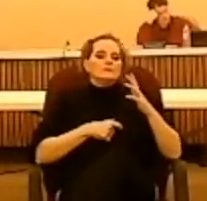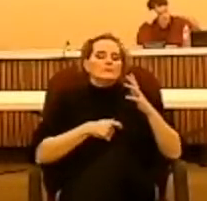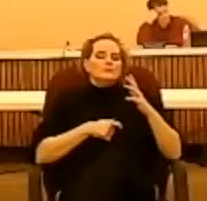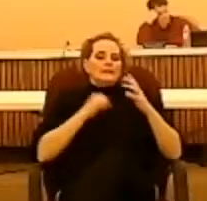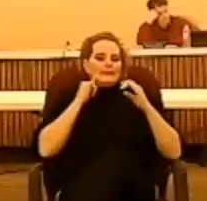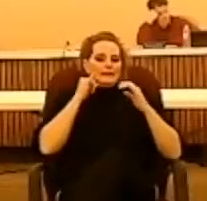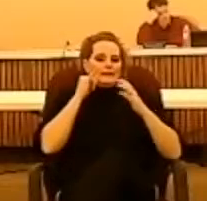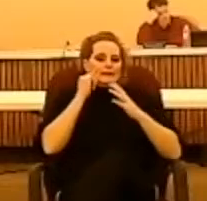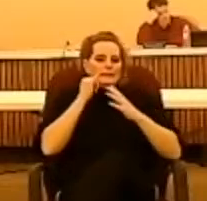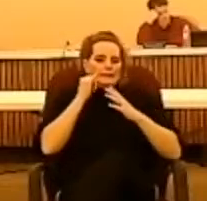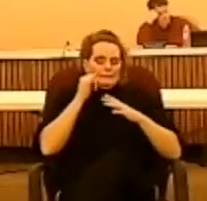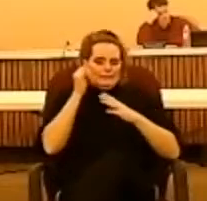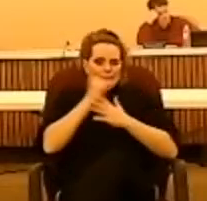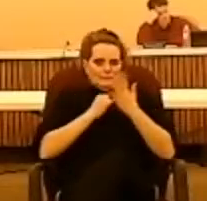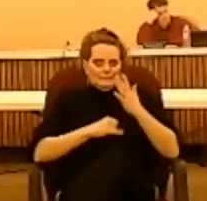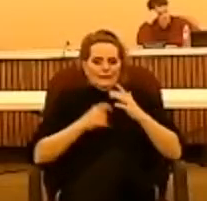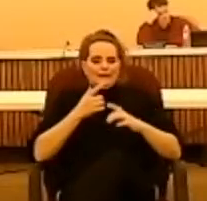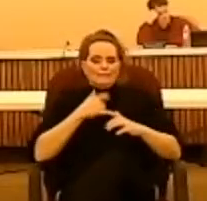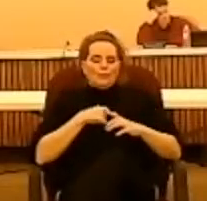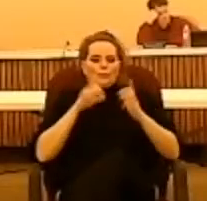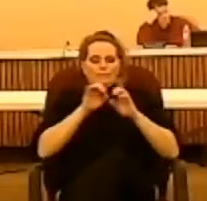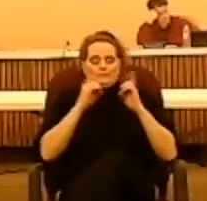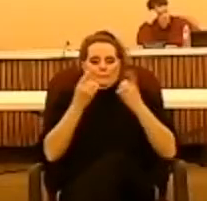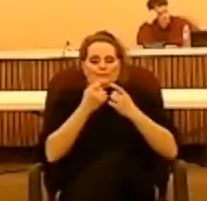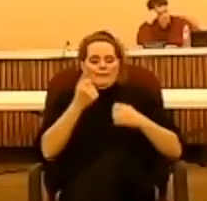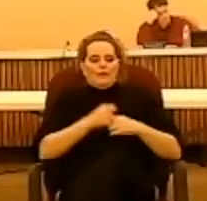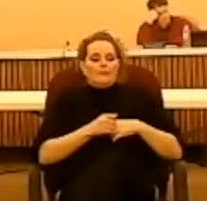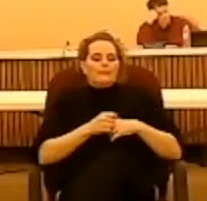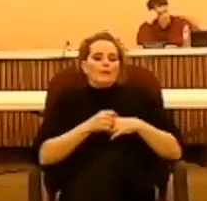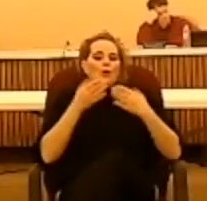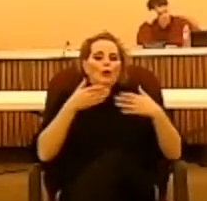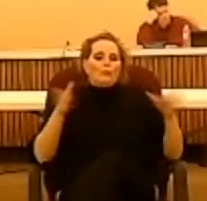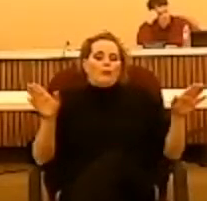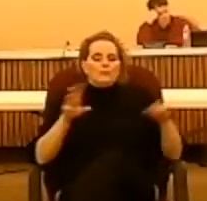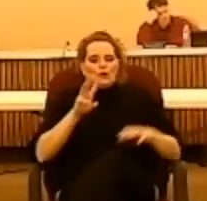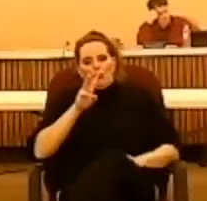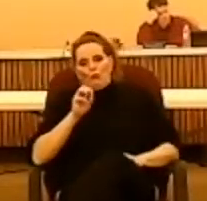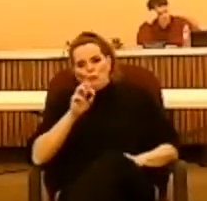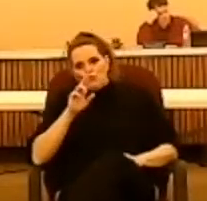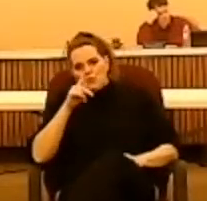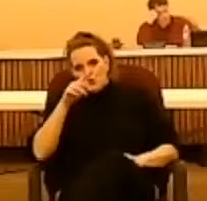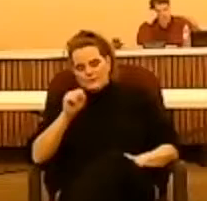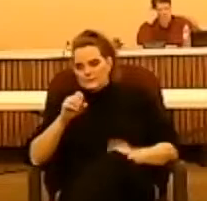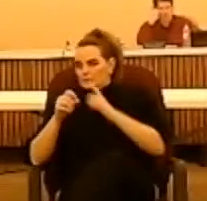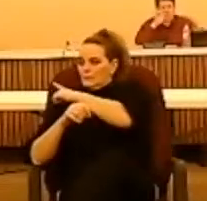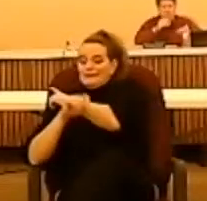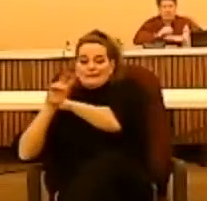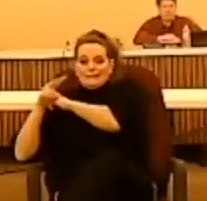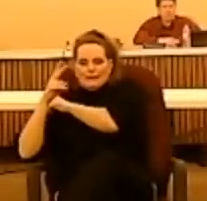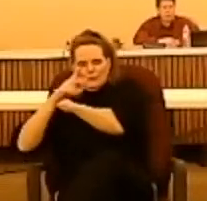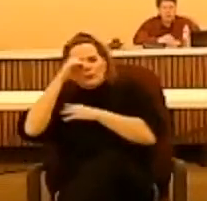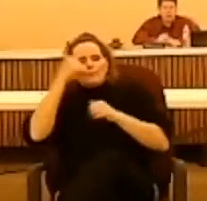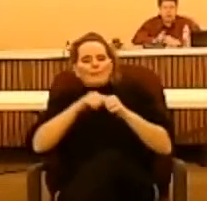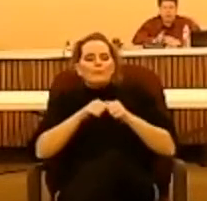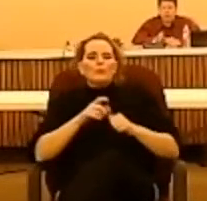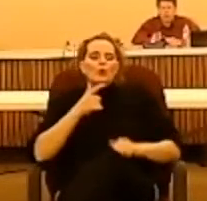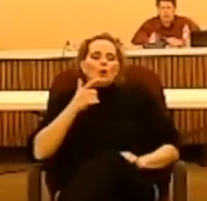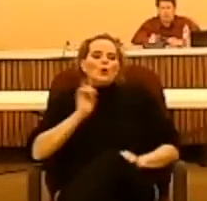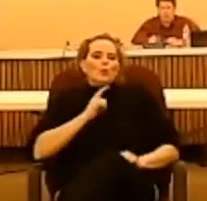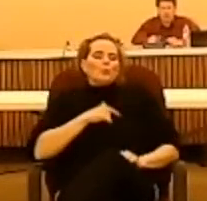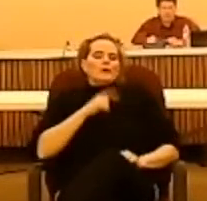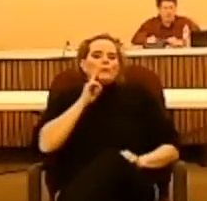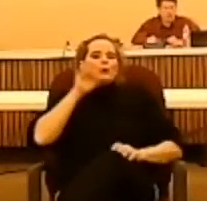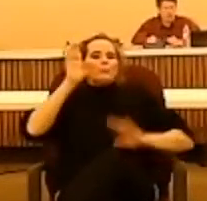barn for the Department of Public Works. Second. So if you remember, we went out to bid for